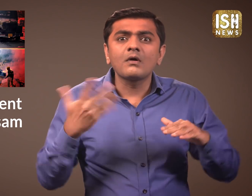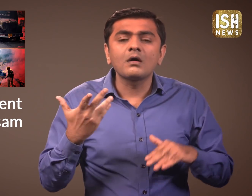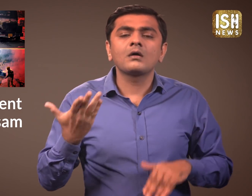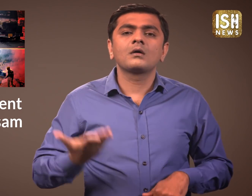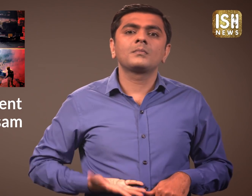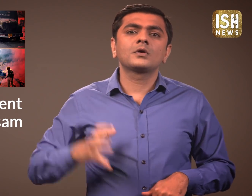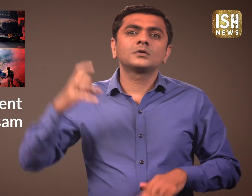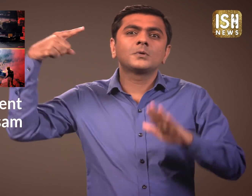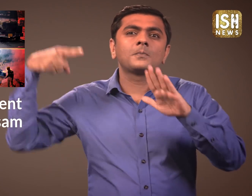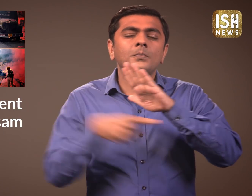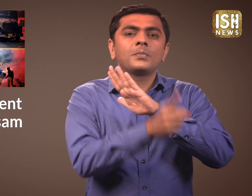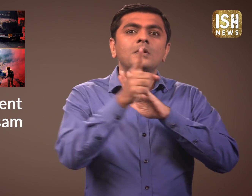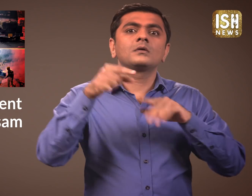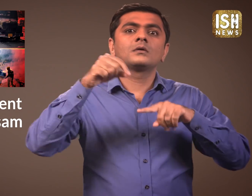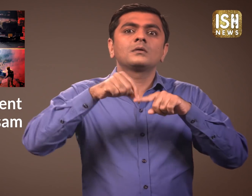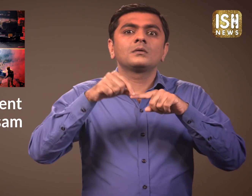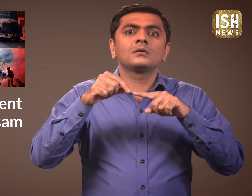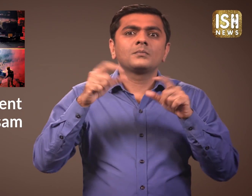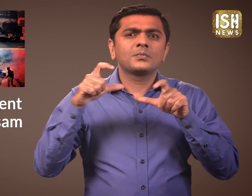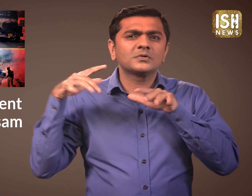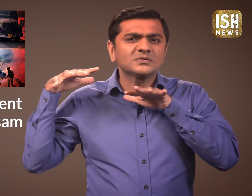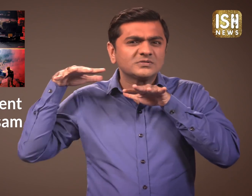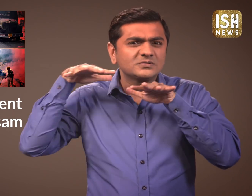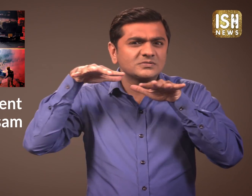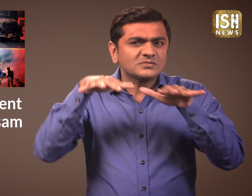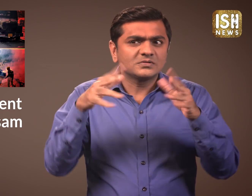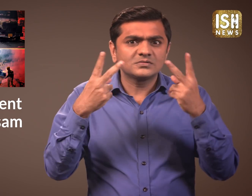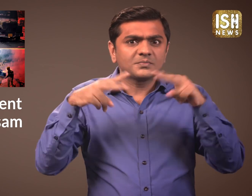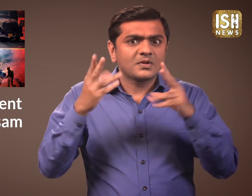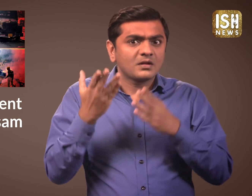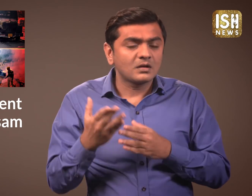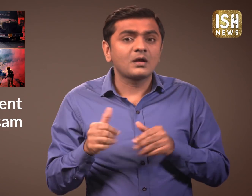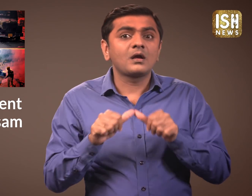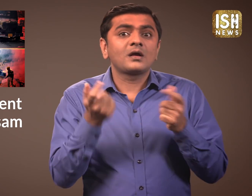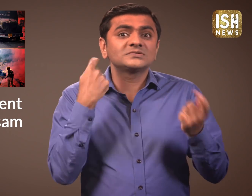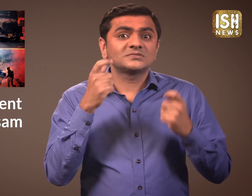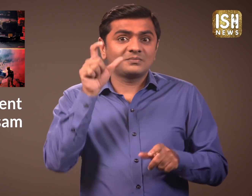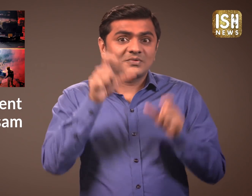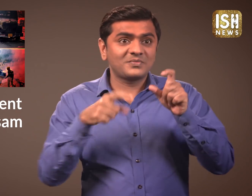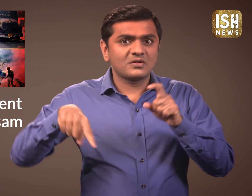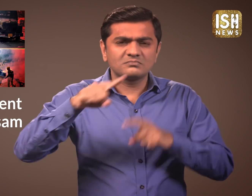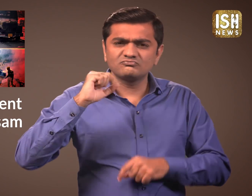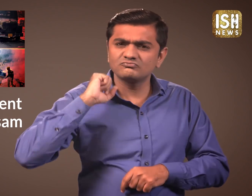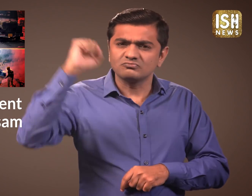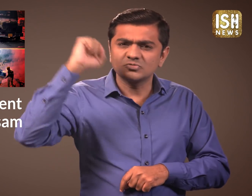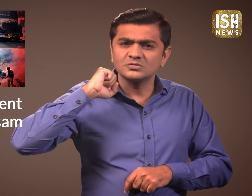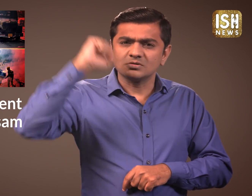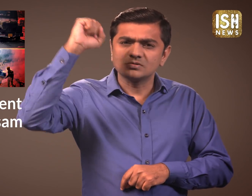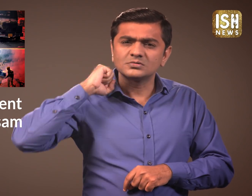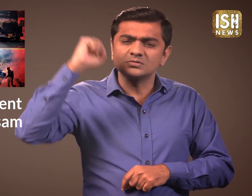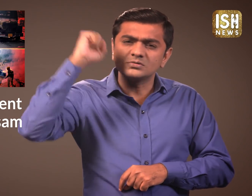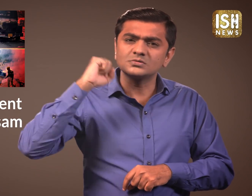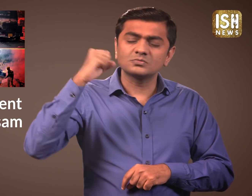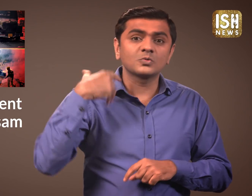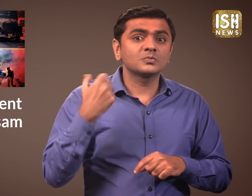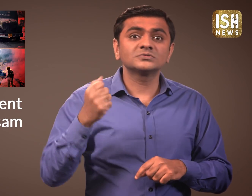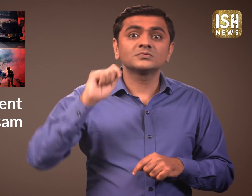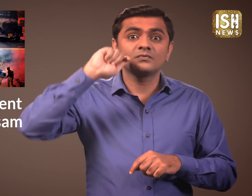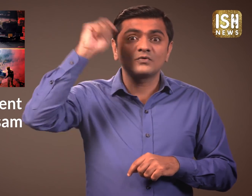These voters were illegal immigrants from Bangladesh. Locals of Assam started protesting, said they do not want the